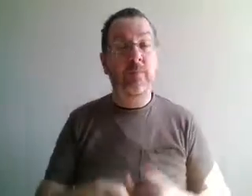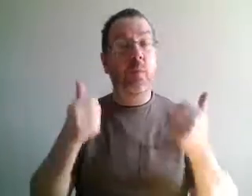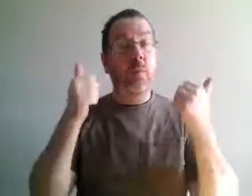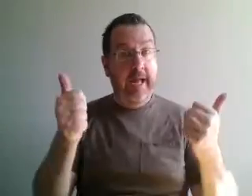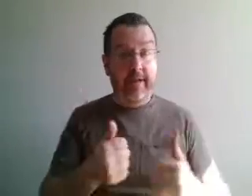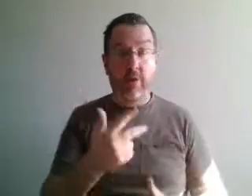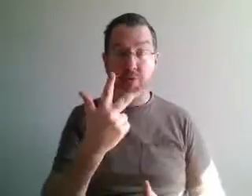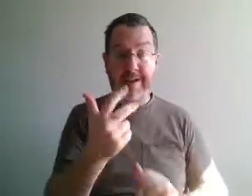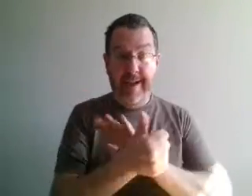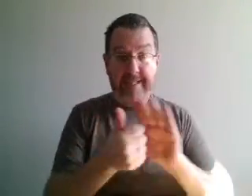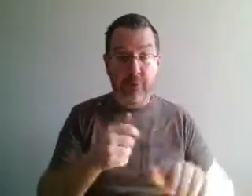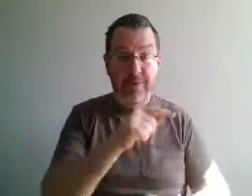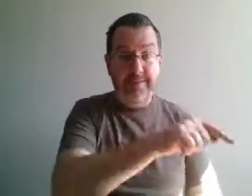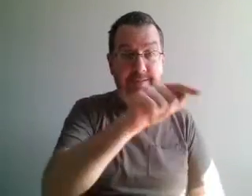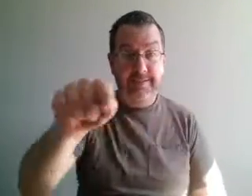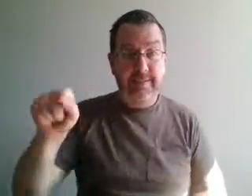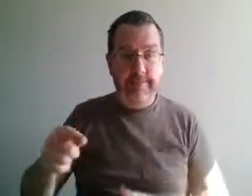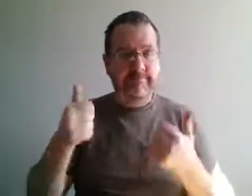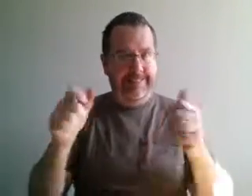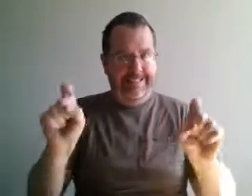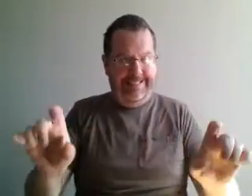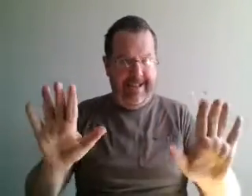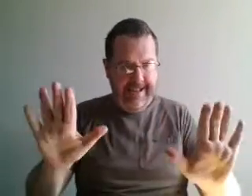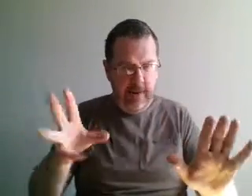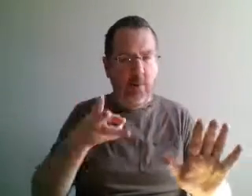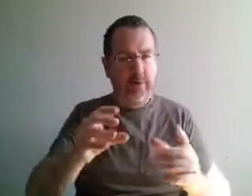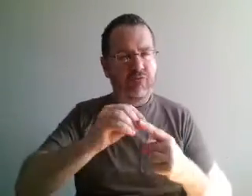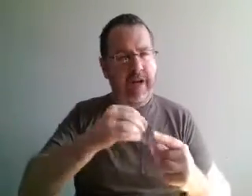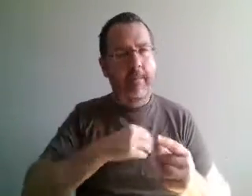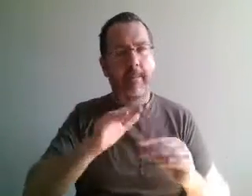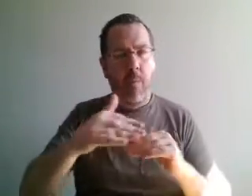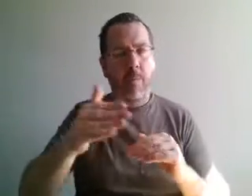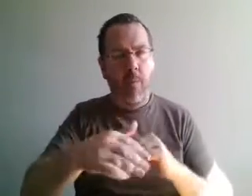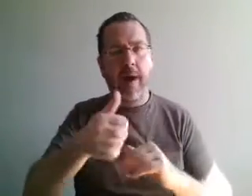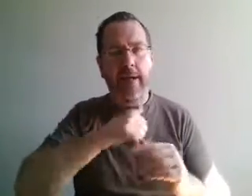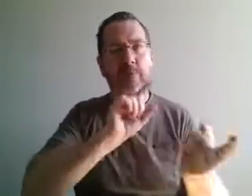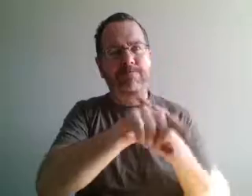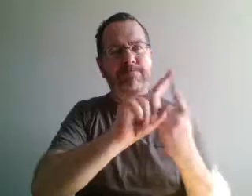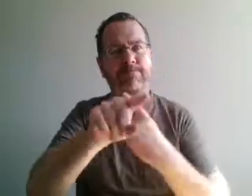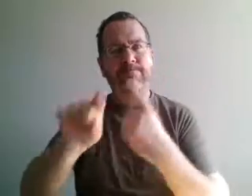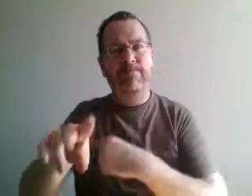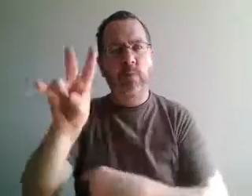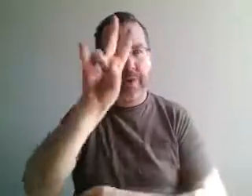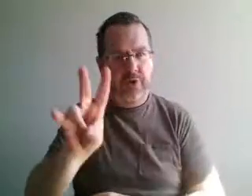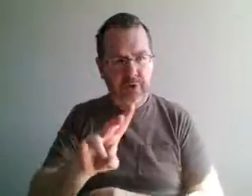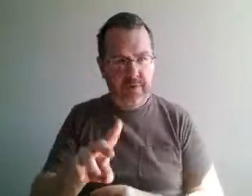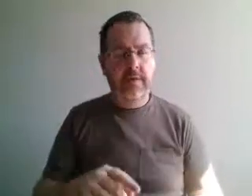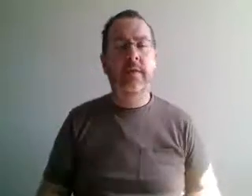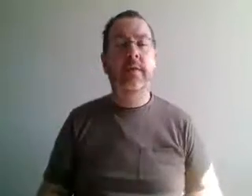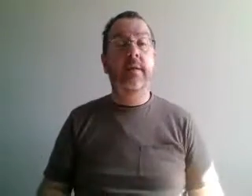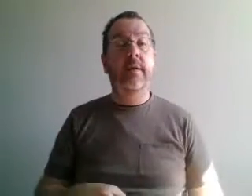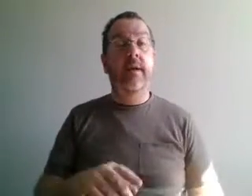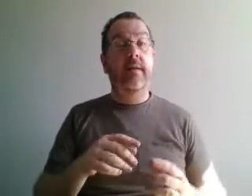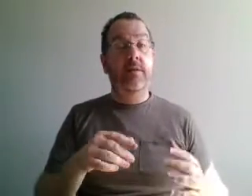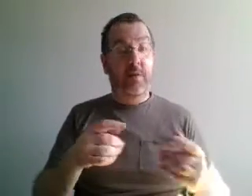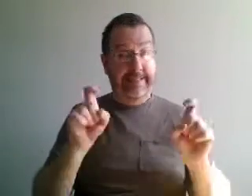a lot more questions to get through, and we're going to get through as many of them as we can, and we're going to do it after 9 o'clock. Stay tuned with us on RTE